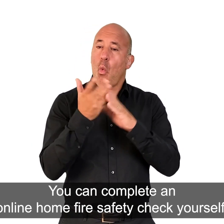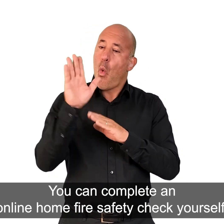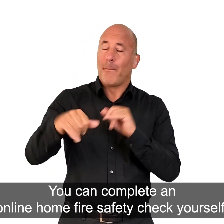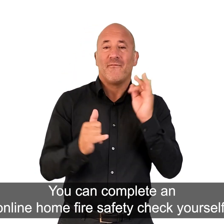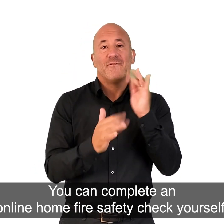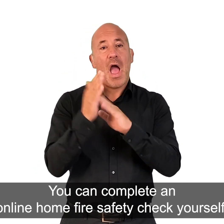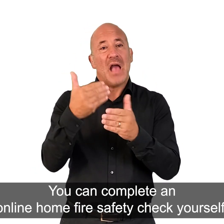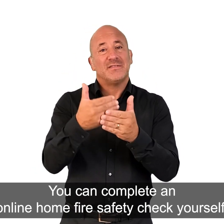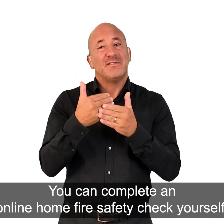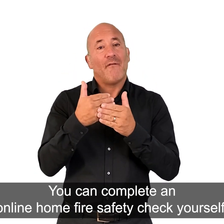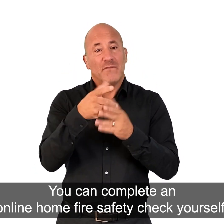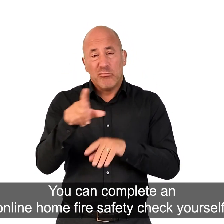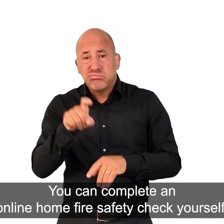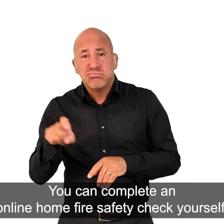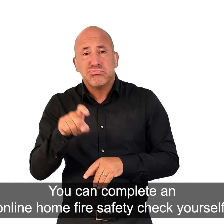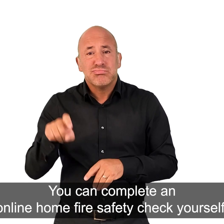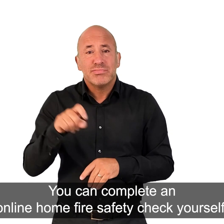check yourself.